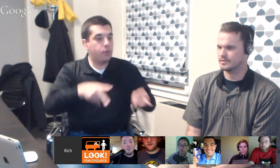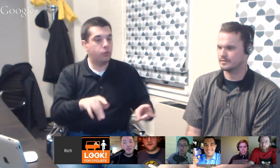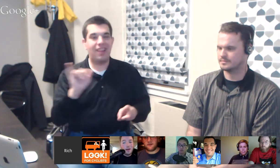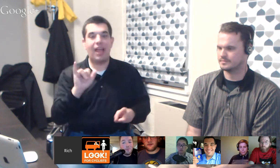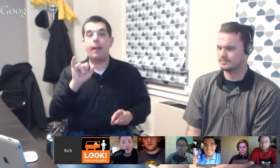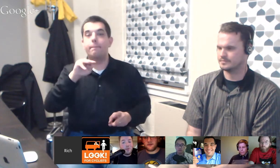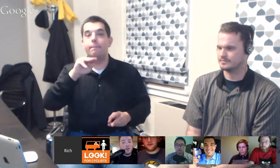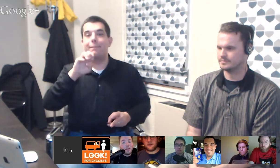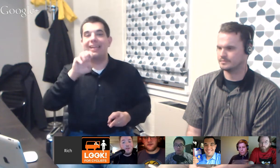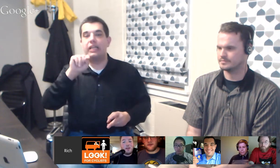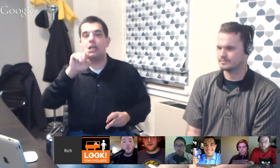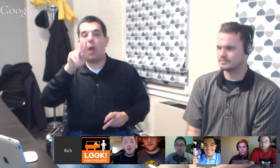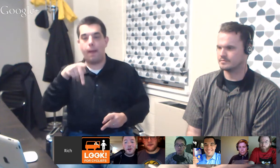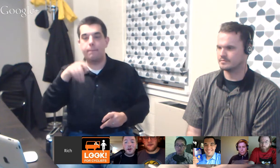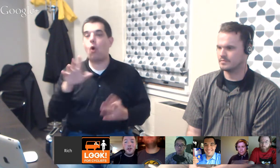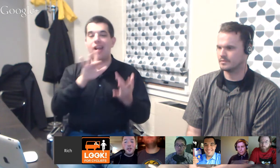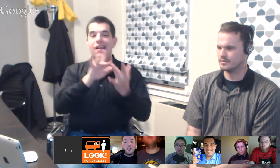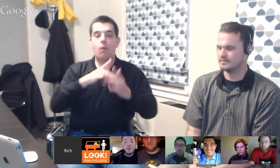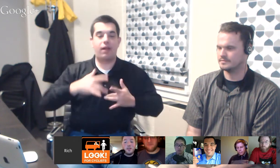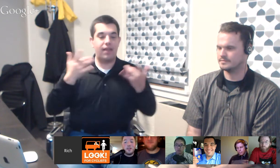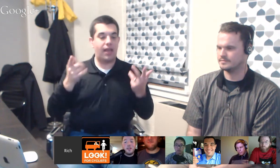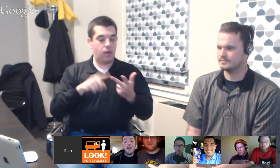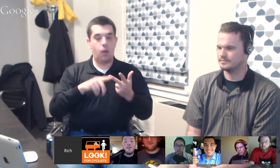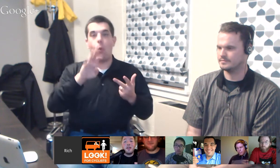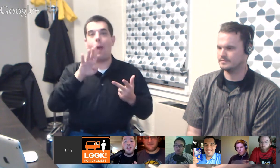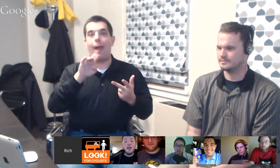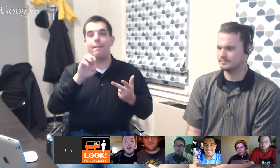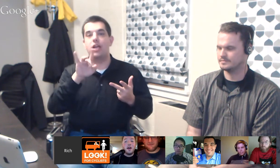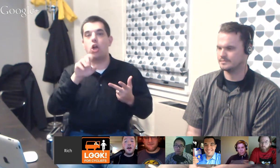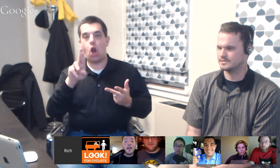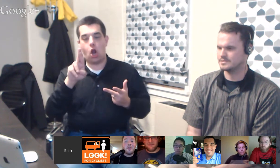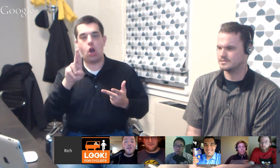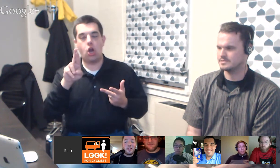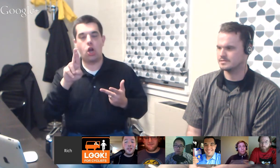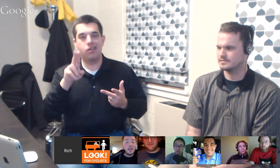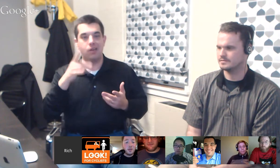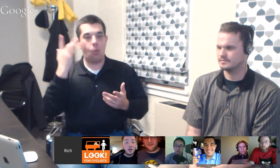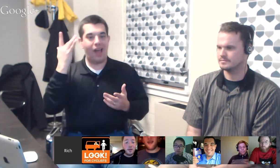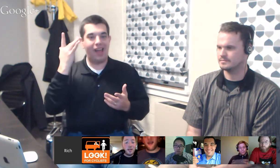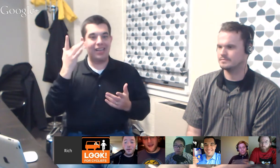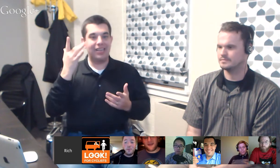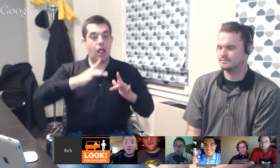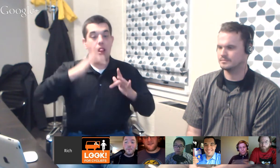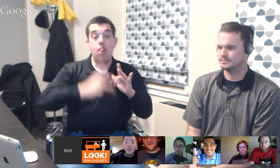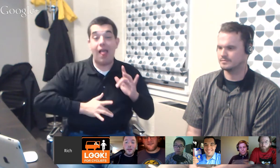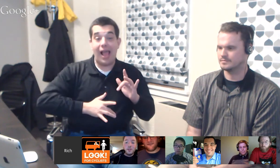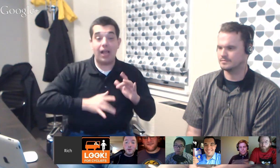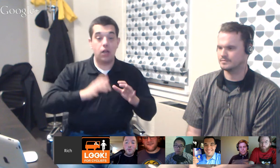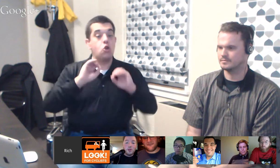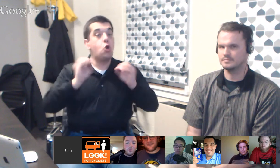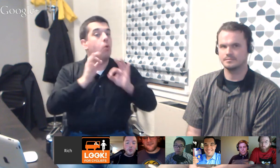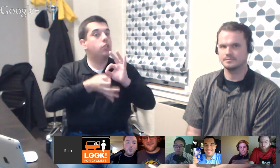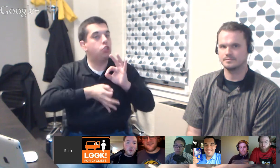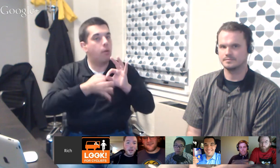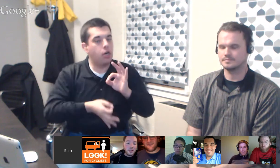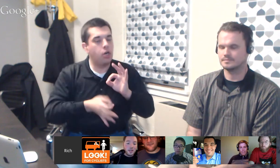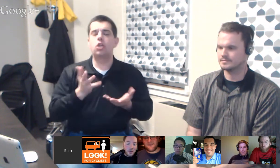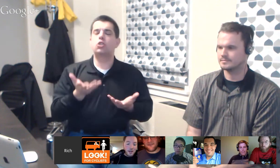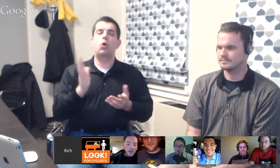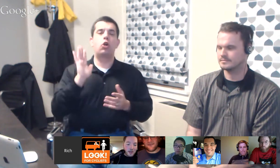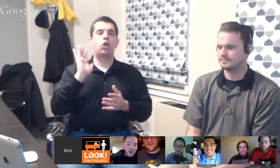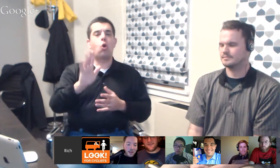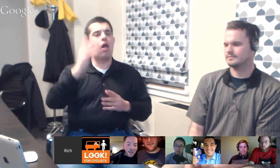a meetup or a networking event or webinar, due to having a lack of having like an interpreter. So what were your